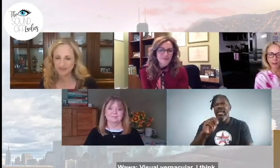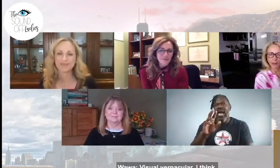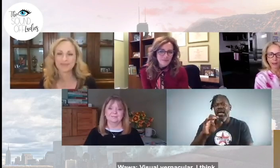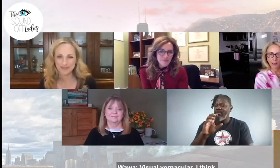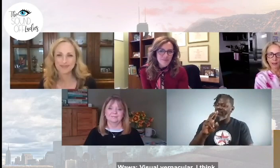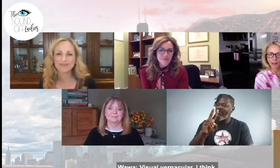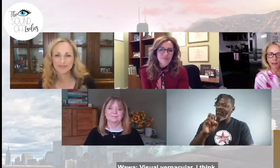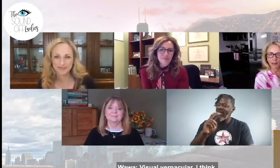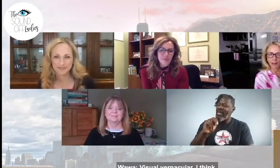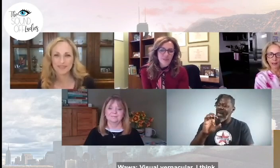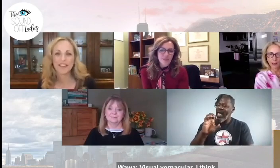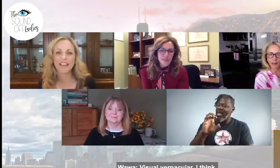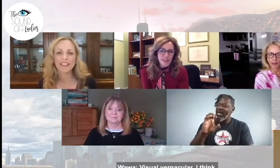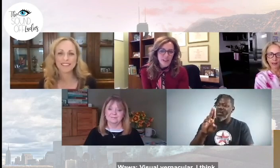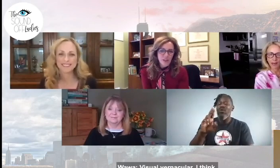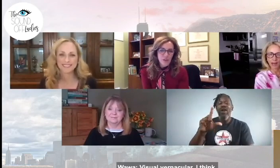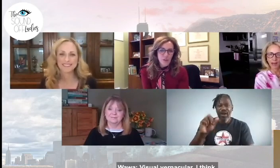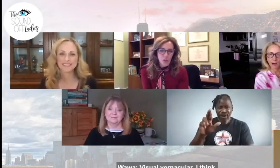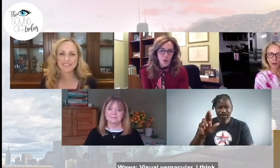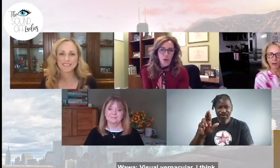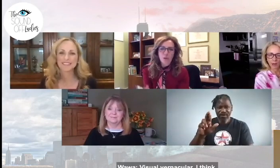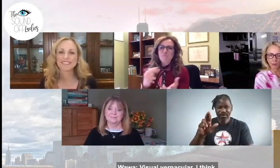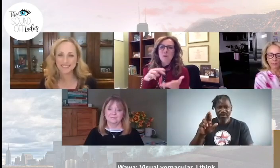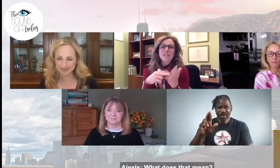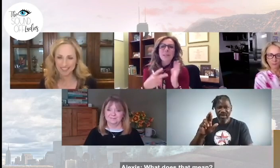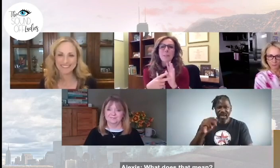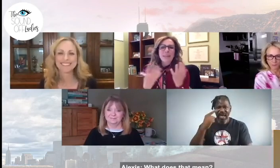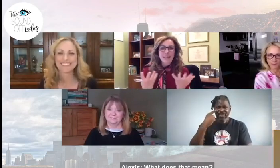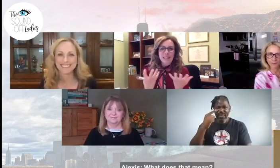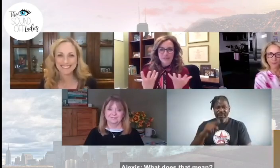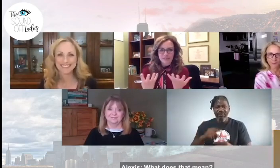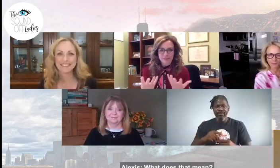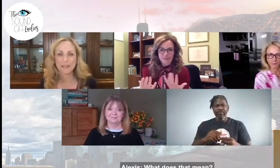Visual vernacular, I think.